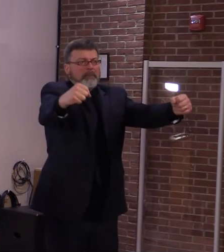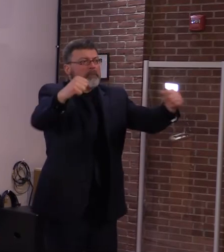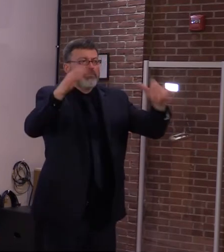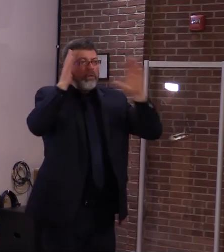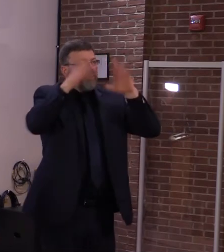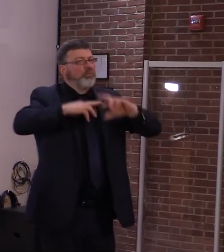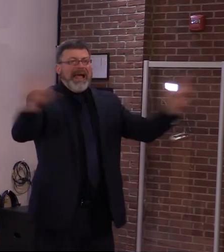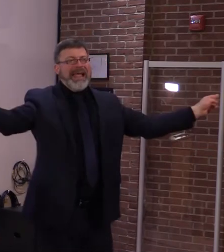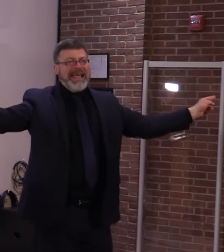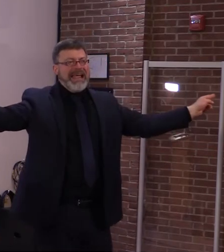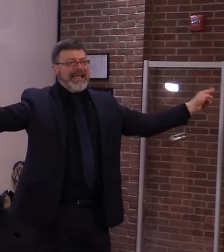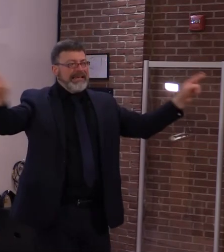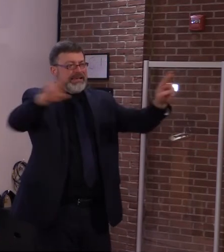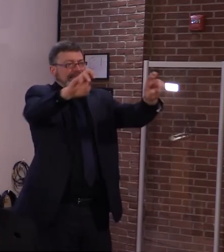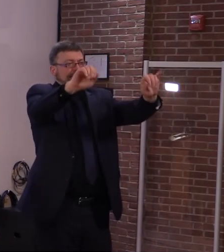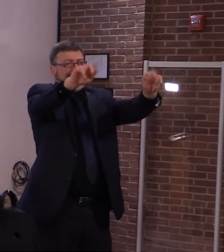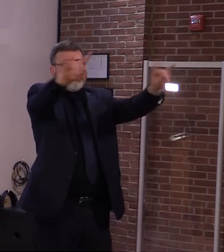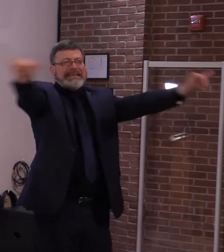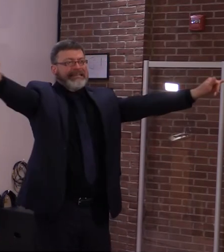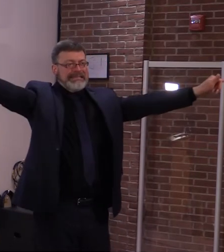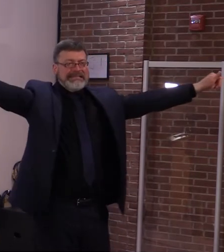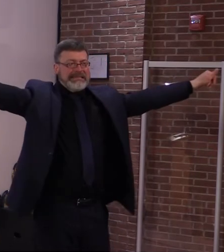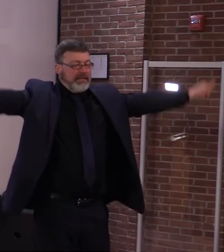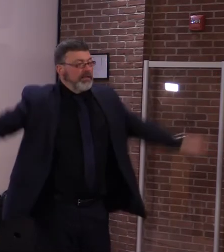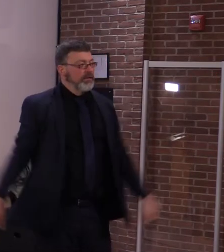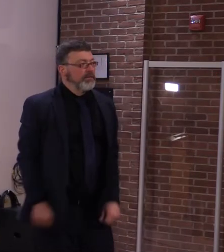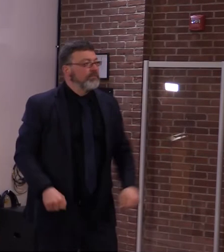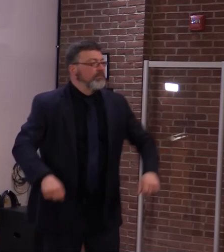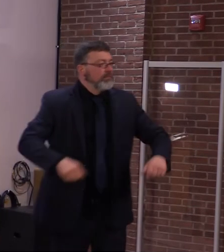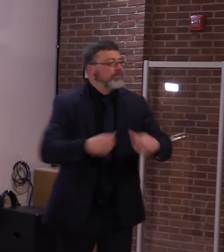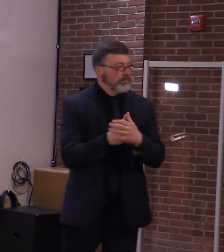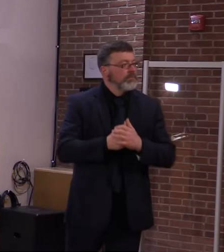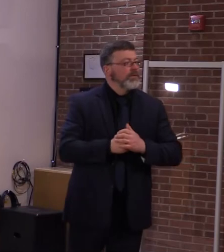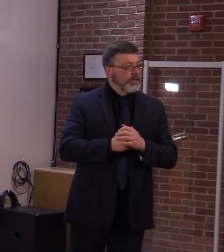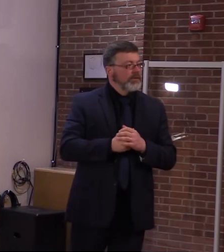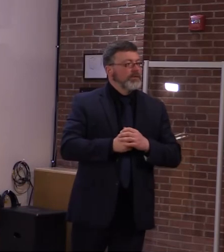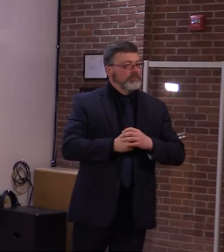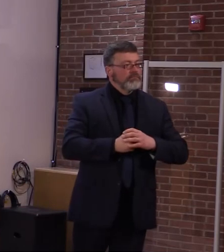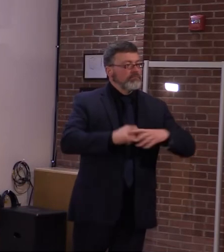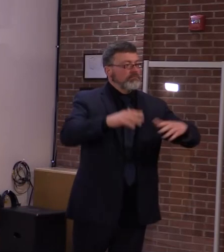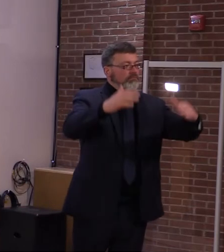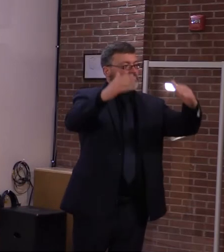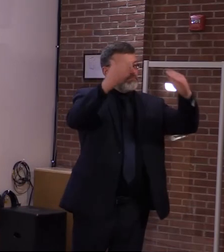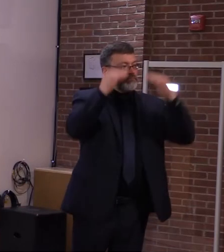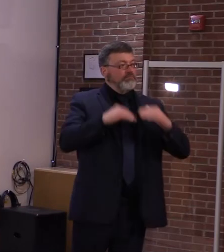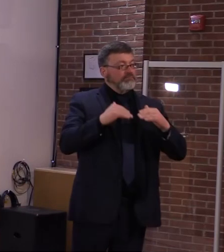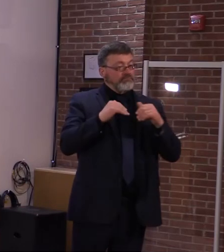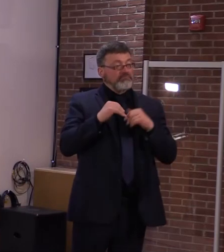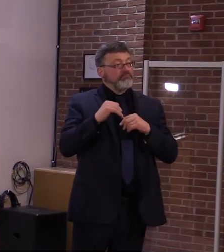Okay, thank you. Aaron Calvin, Stowe Reporter.